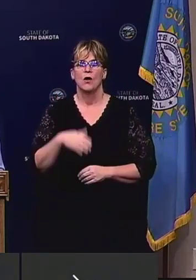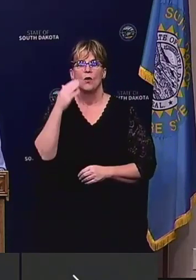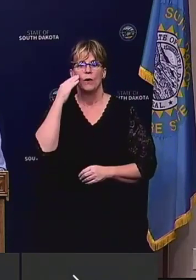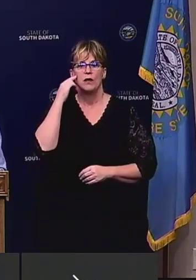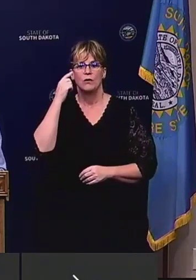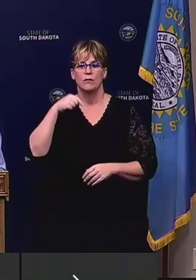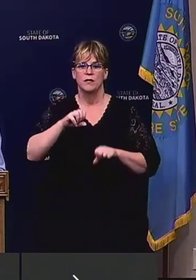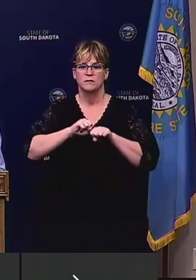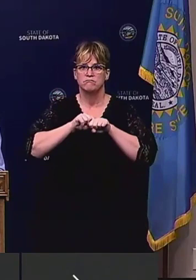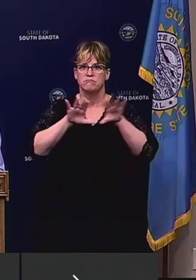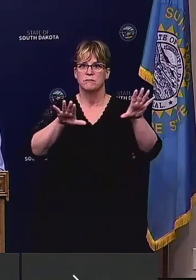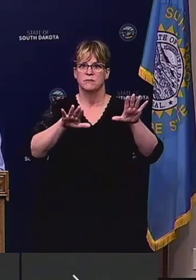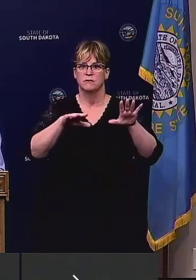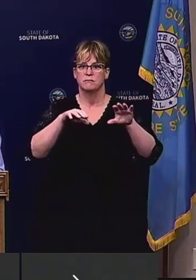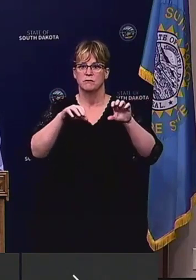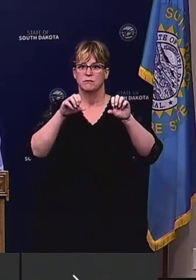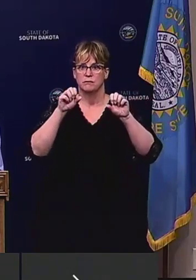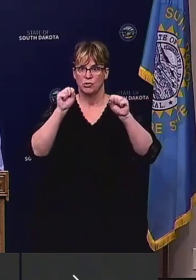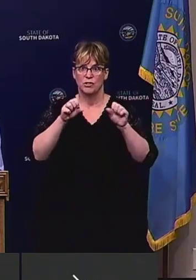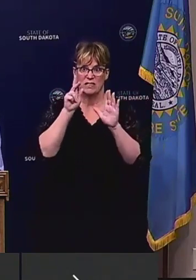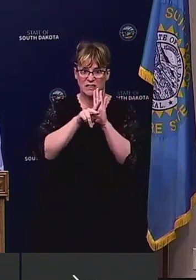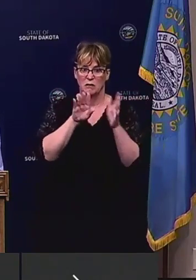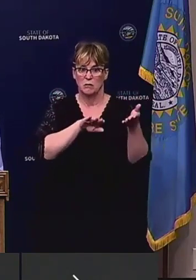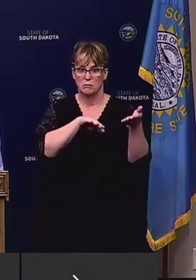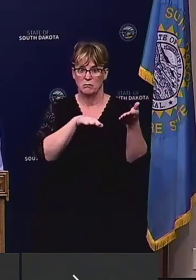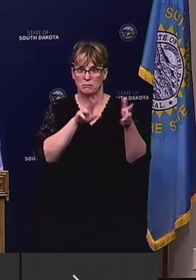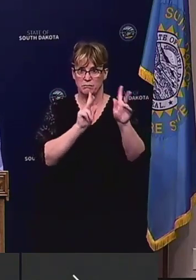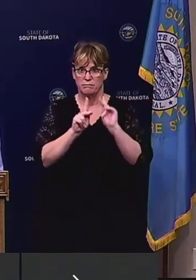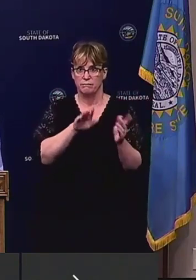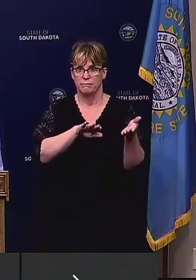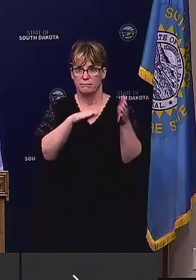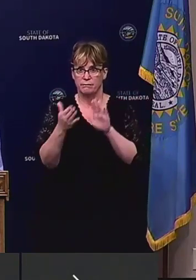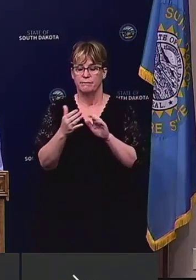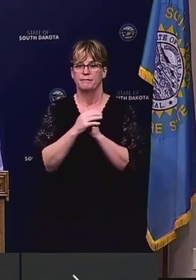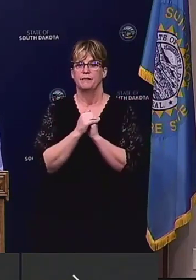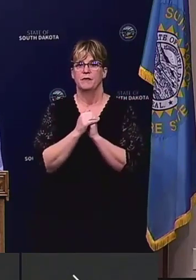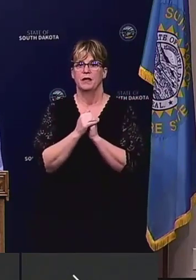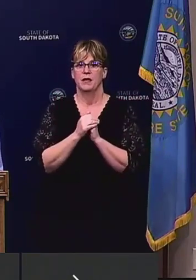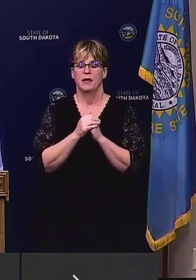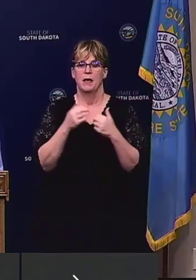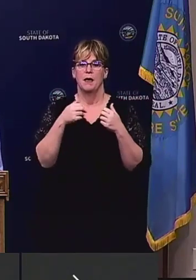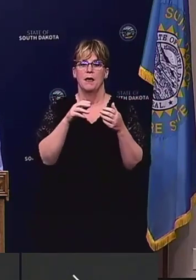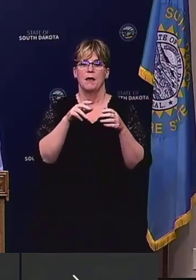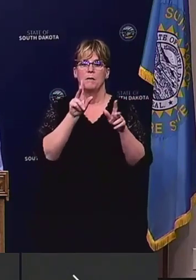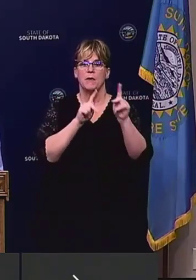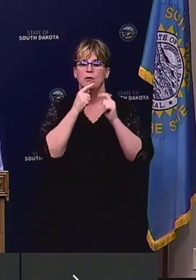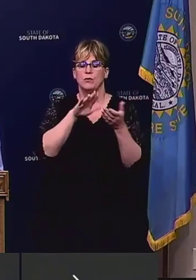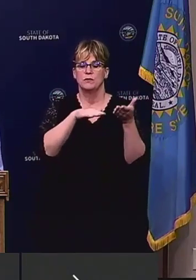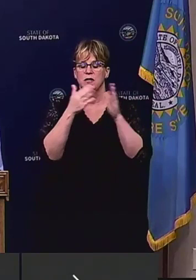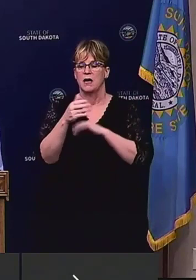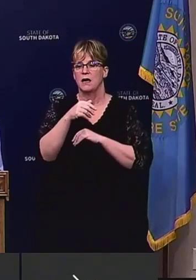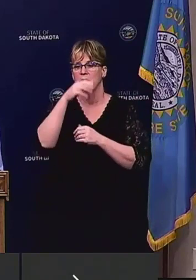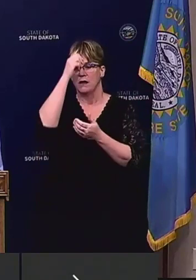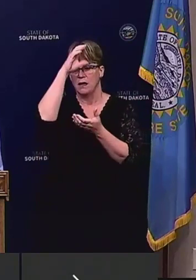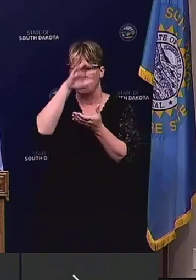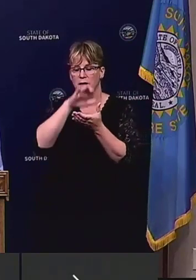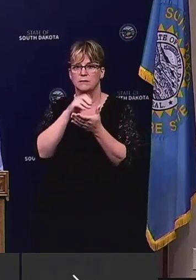be deadly no matter what we did, and it stole husbands and wives, grandparents,